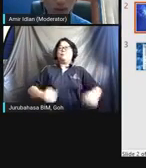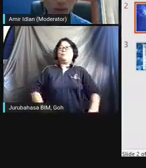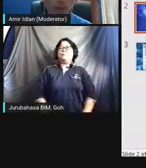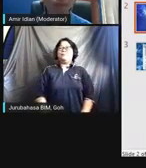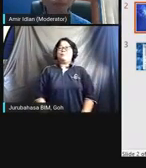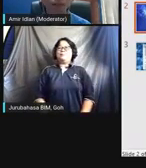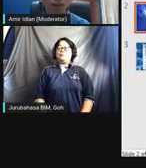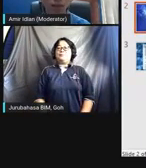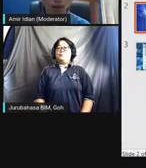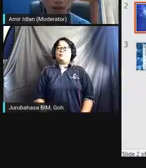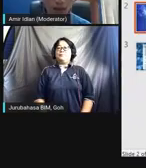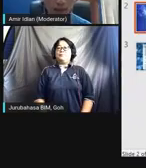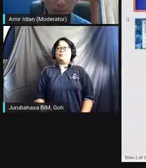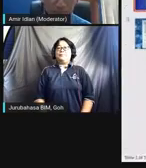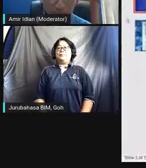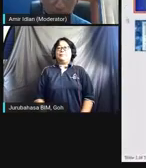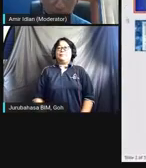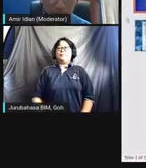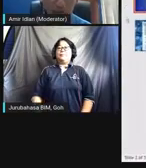So,